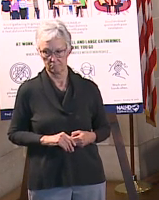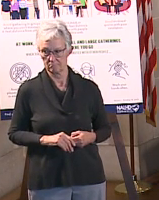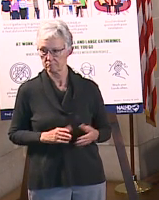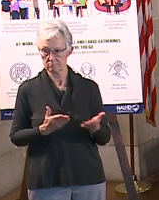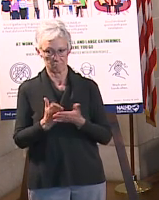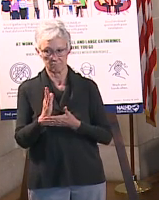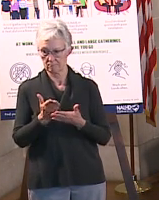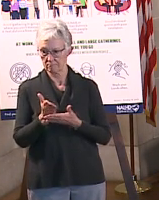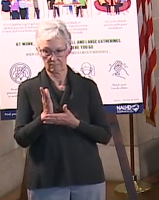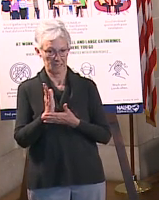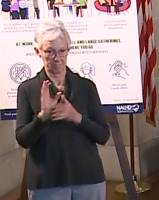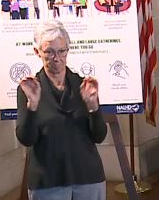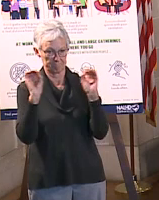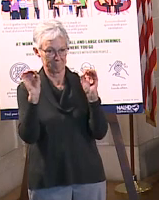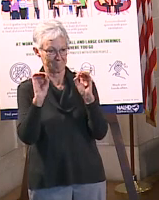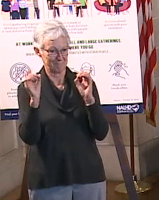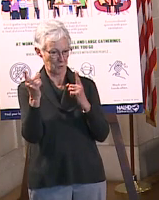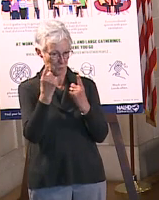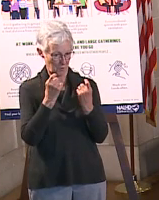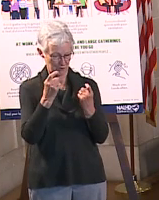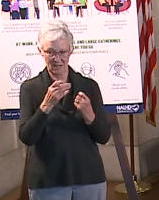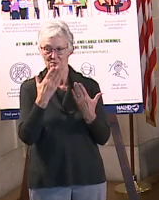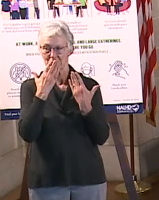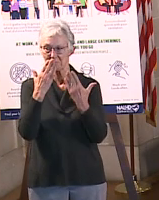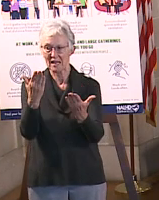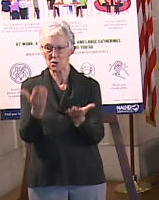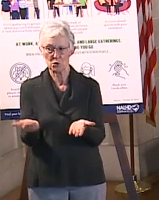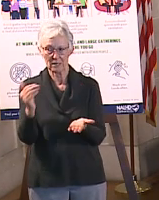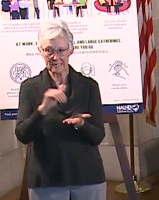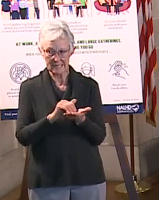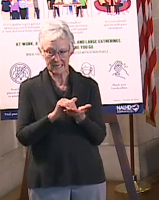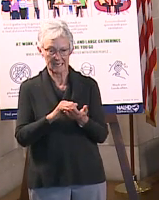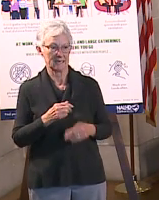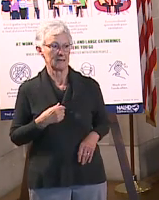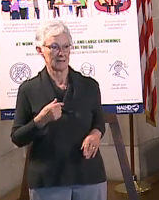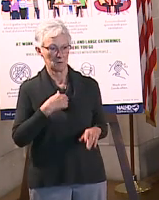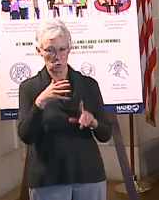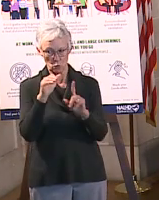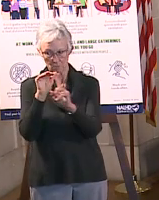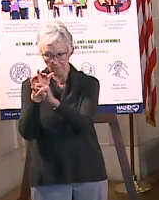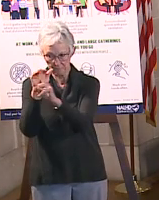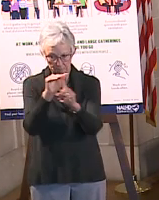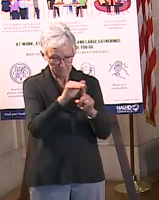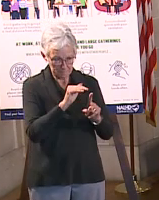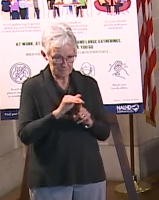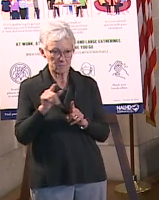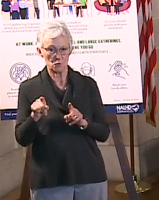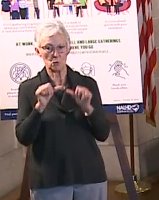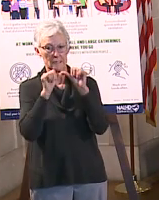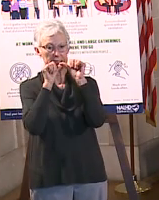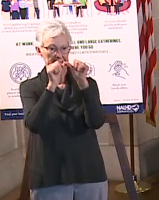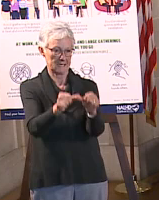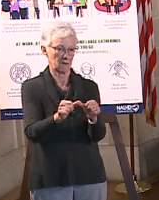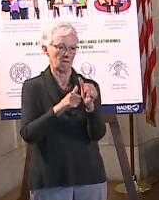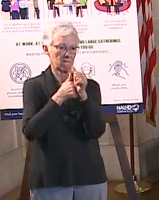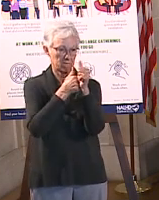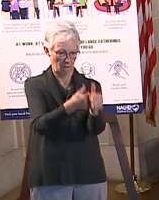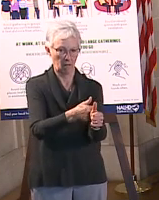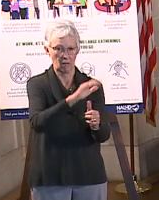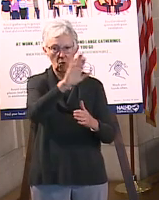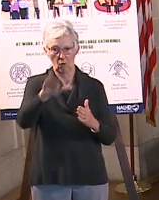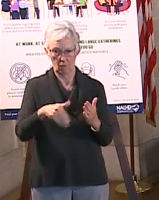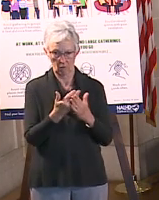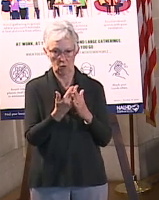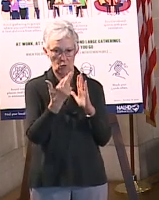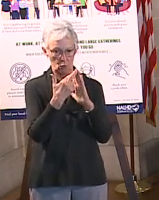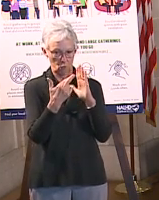All right, seeing none. Thank you again, folks. Again, I want to remind everybody it's important that we continue to practice all the good tools that we've been